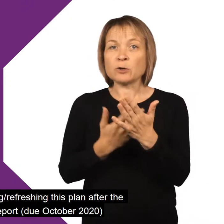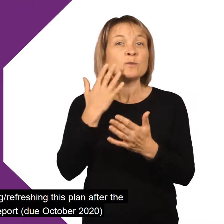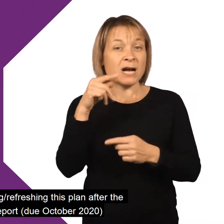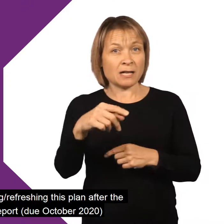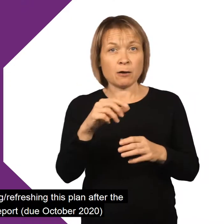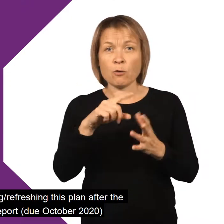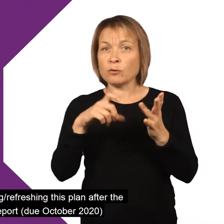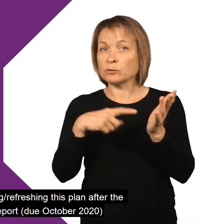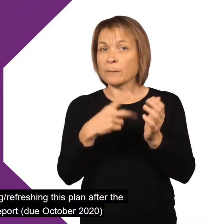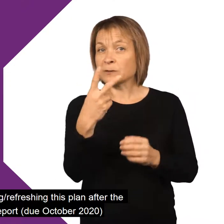2020